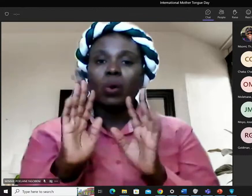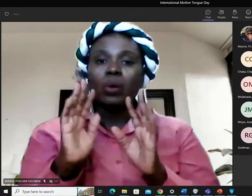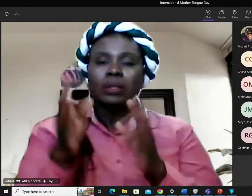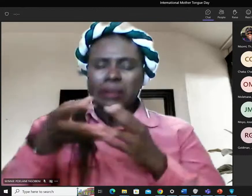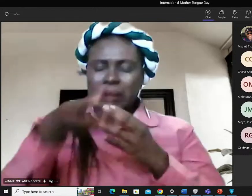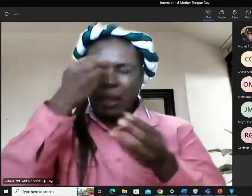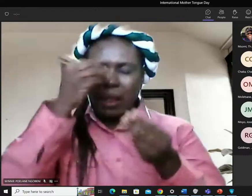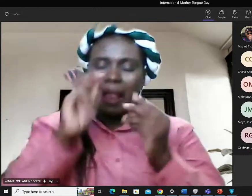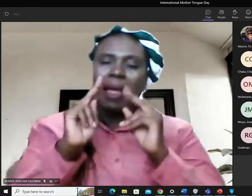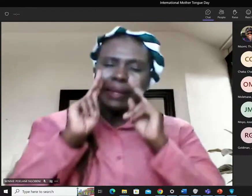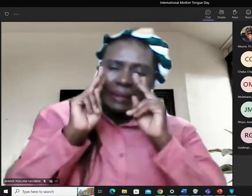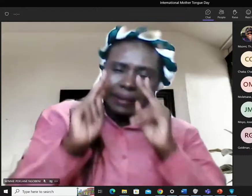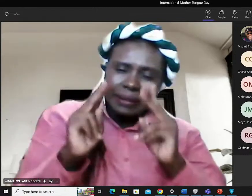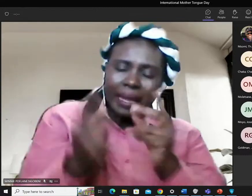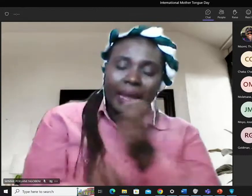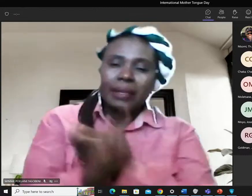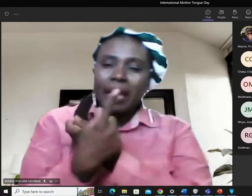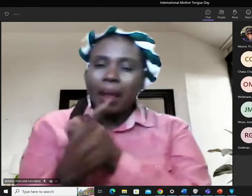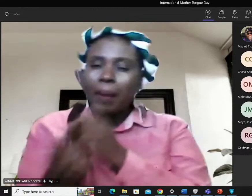through and being